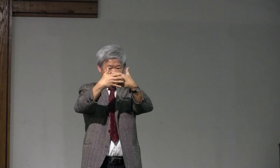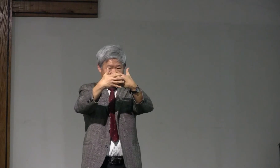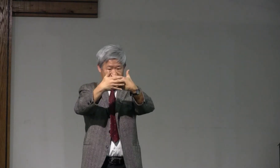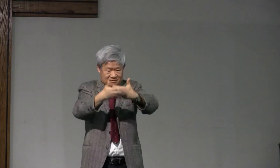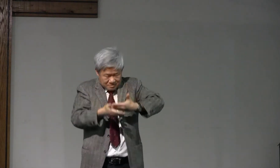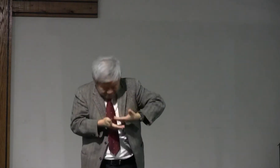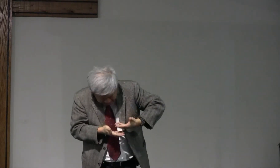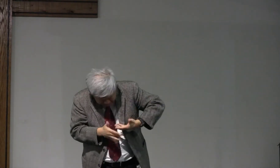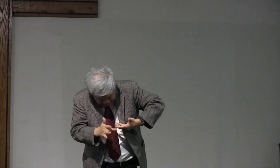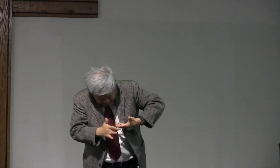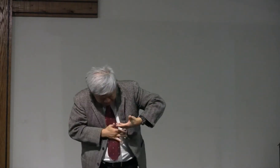when